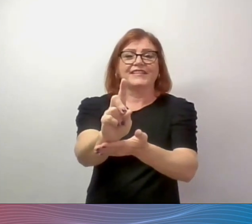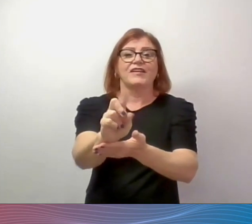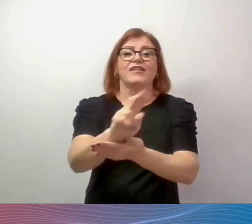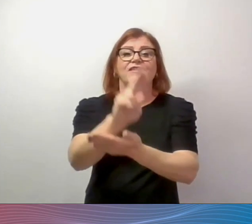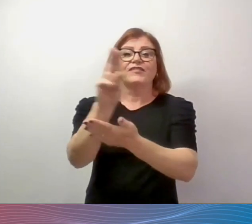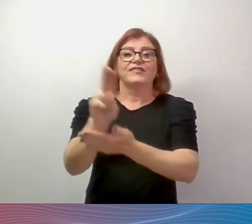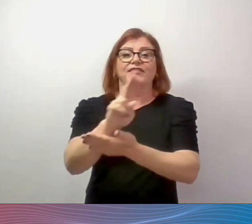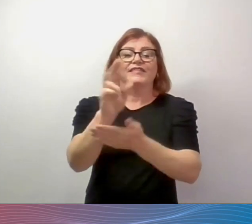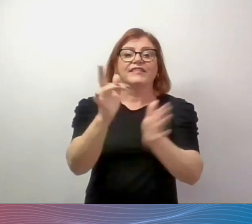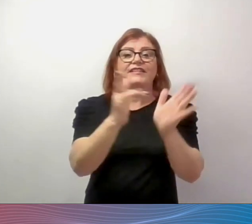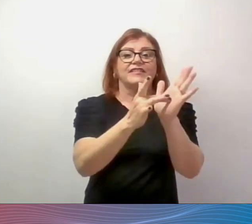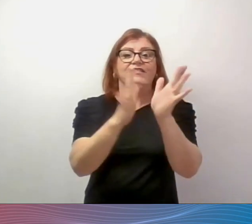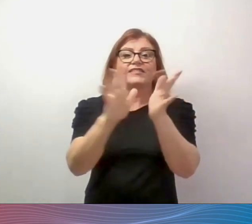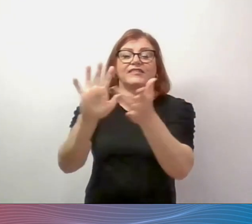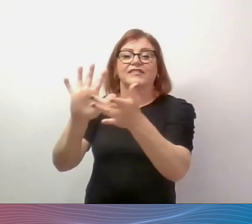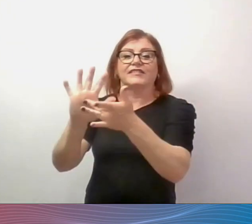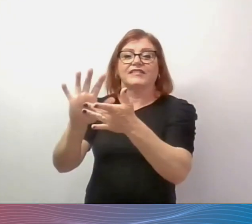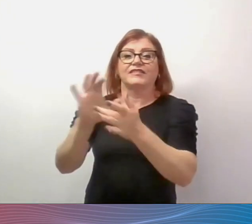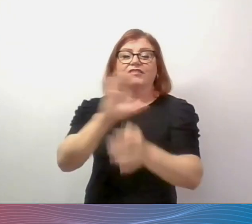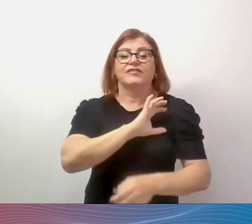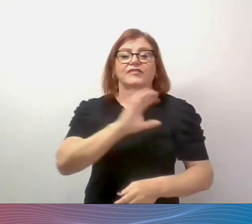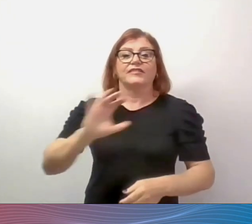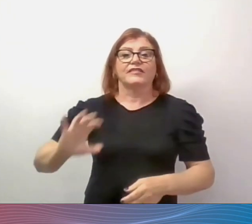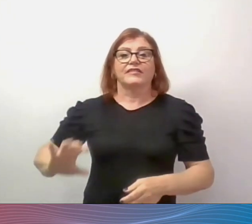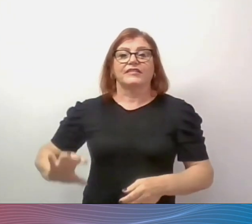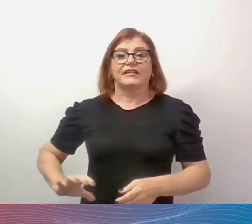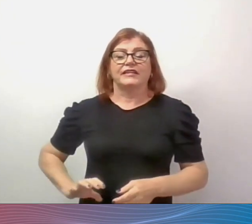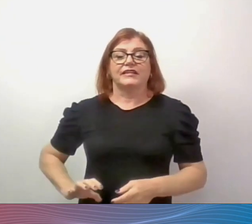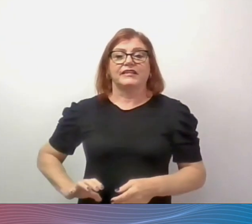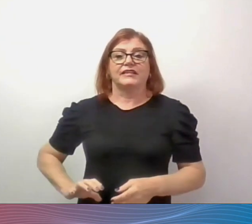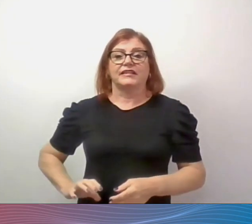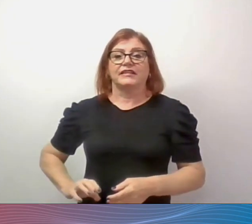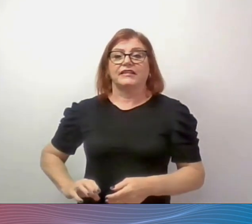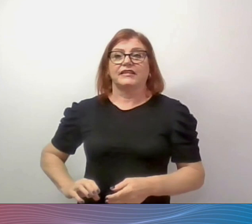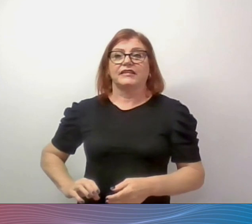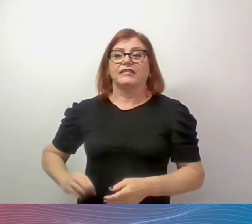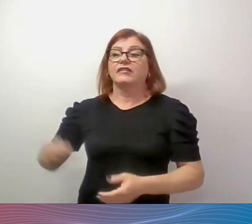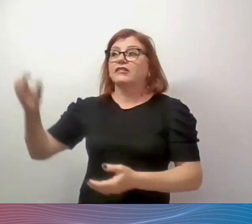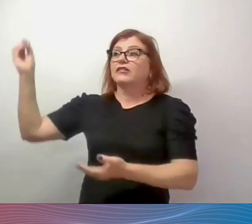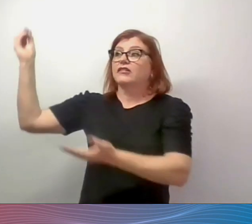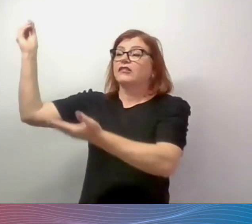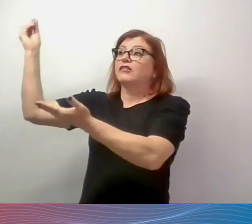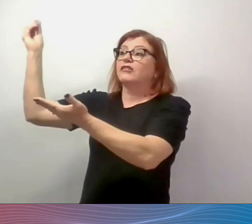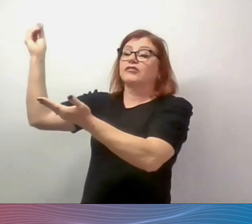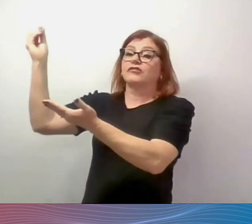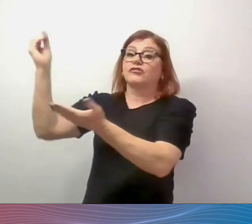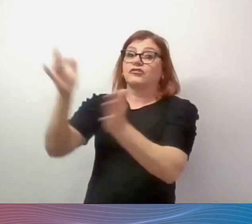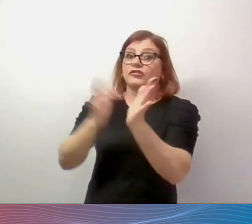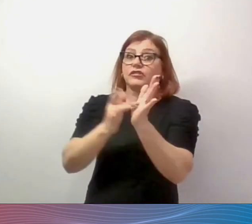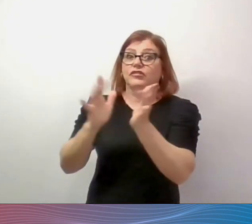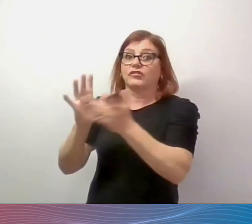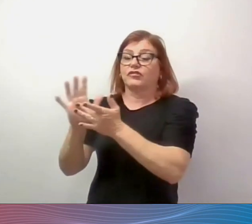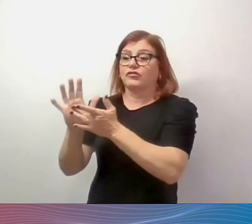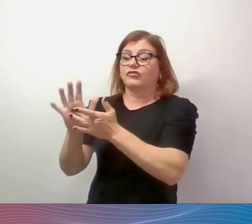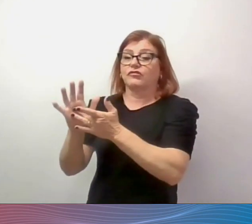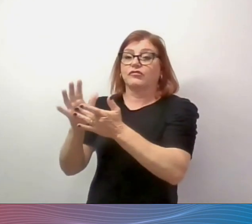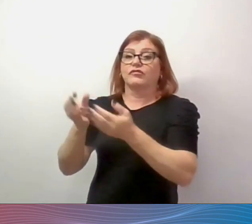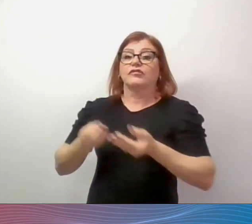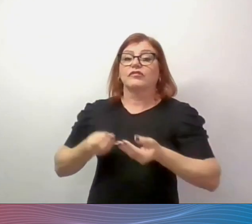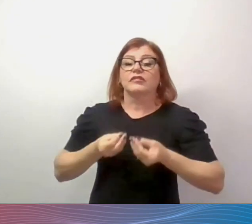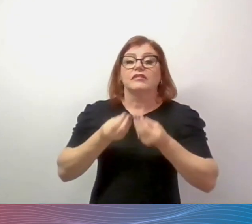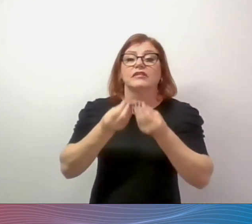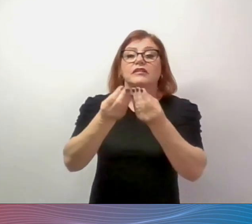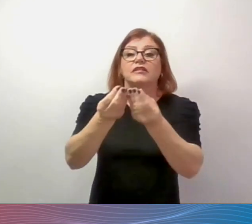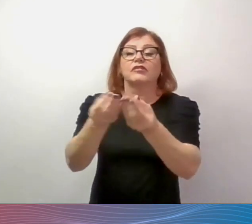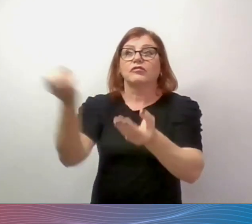Christ. Ele veio e trouxe a graça e a verdade. He came and he brought grace and truth. João